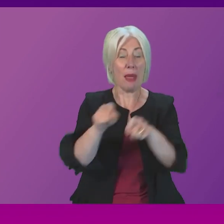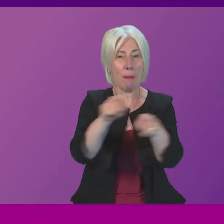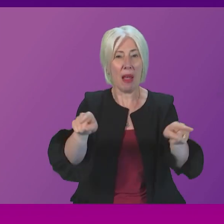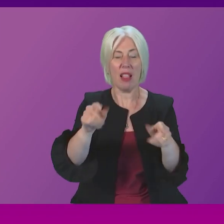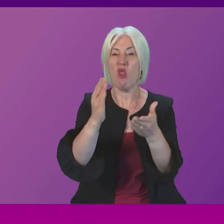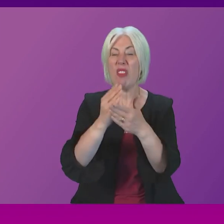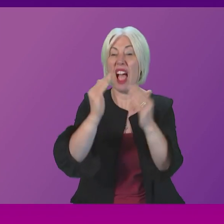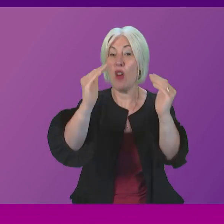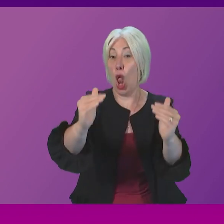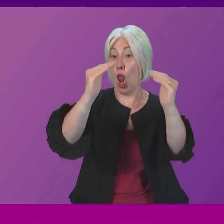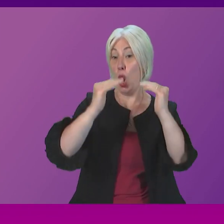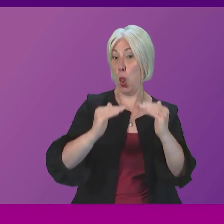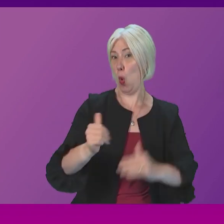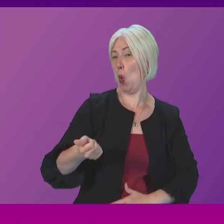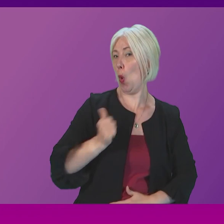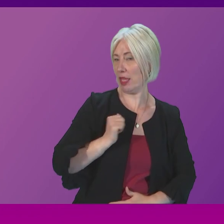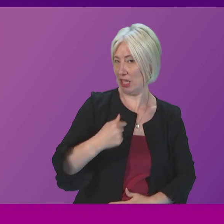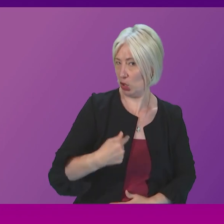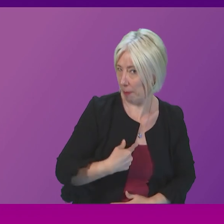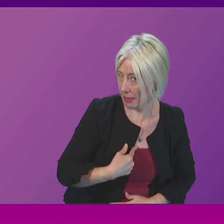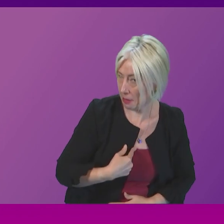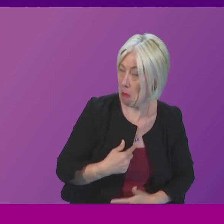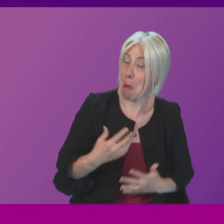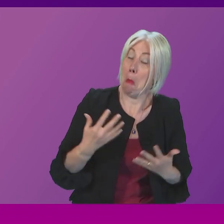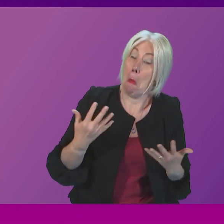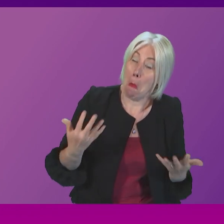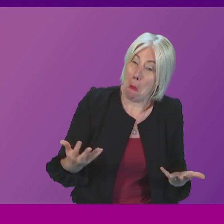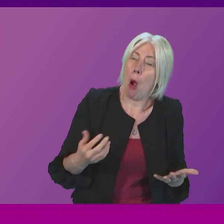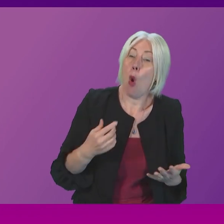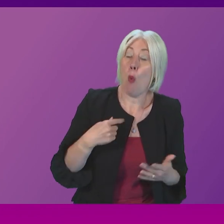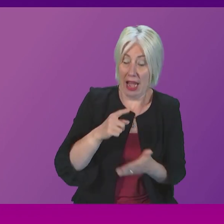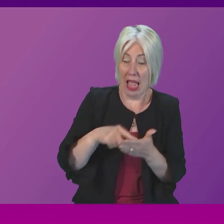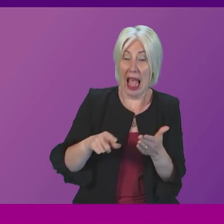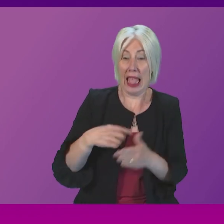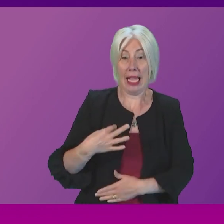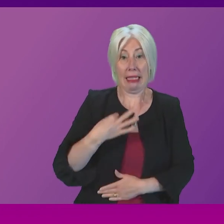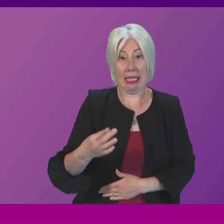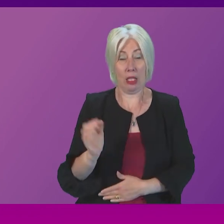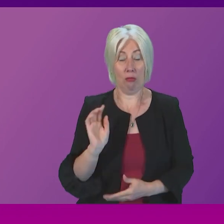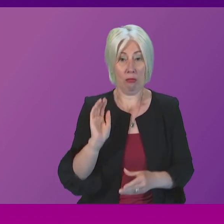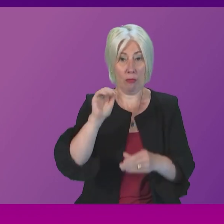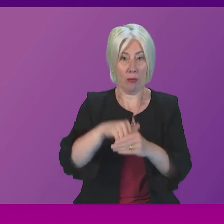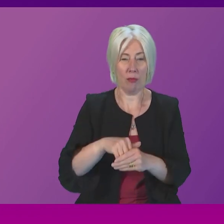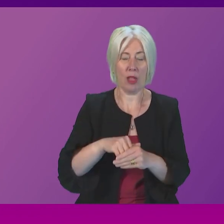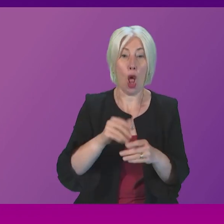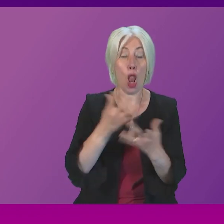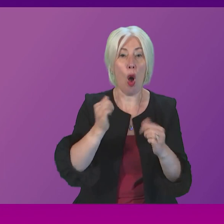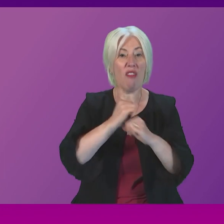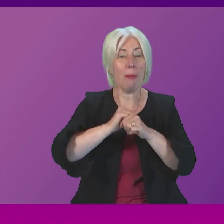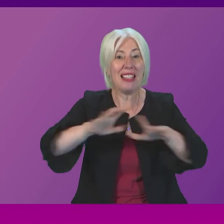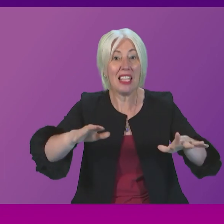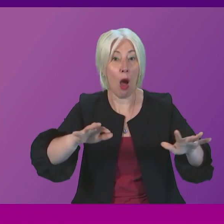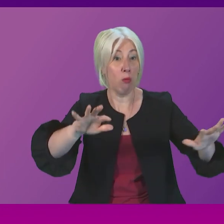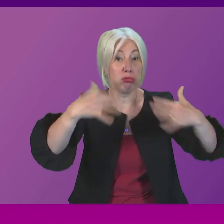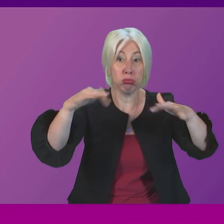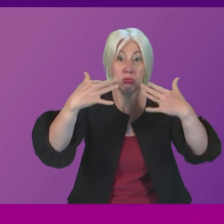low expectations of me, and it was said when I got elected, there was a lot of media attention